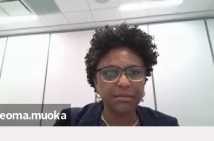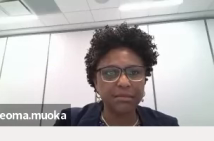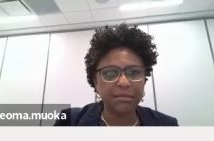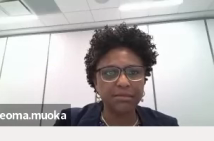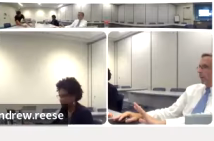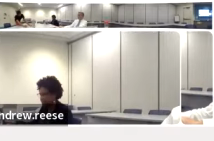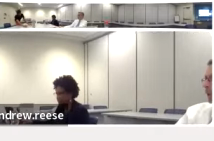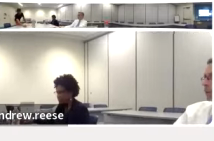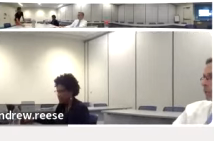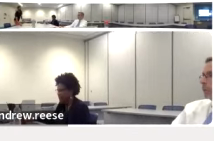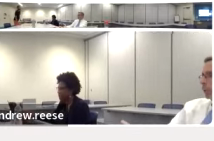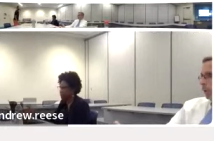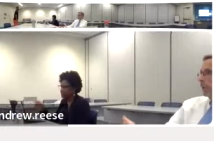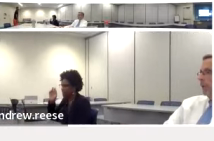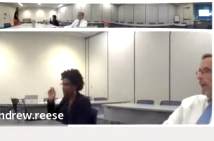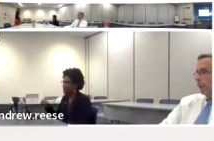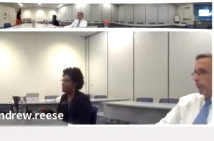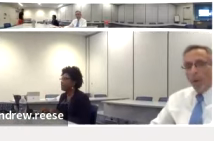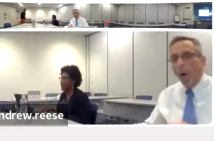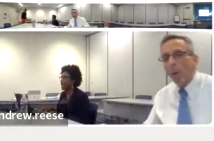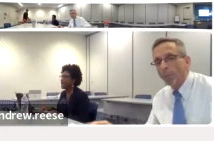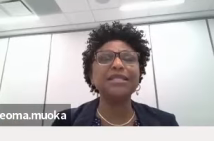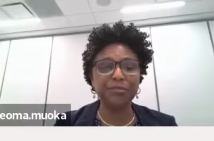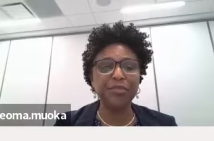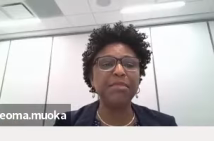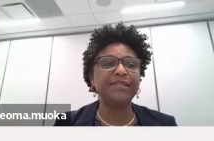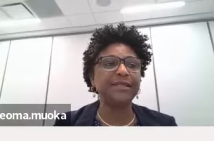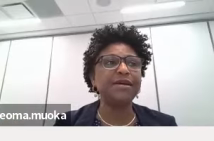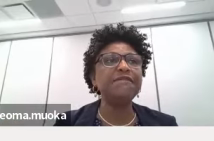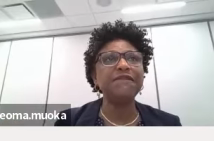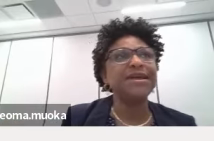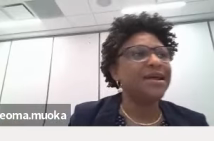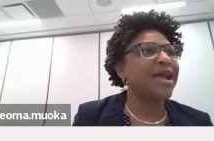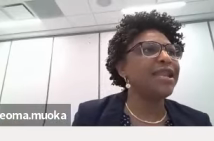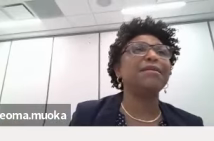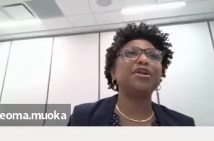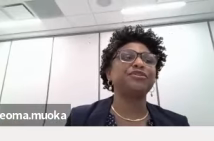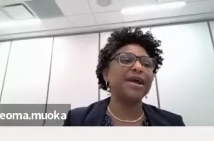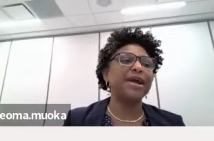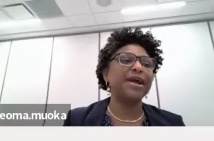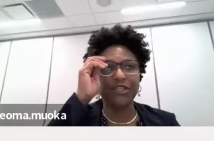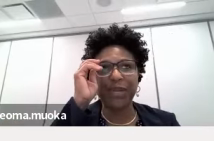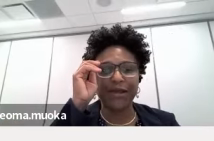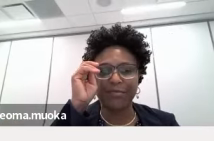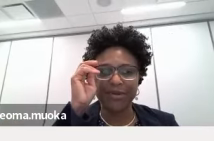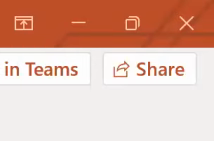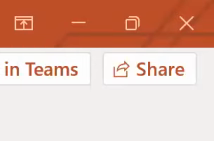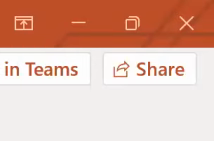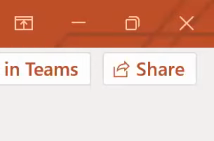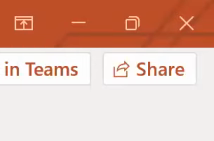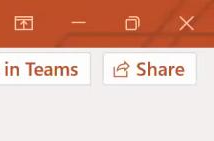Don't. Okay. We're good. Okay, I had to mute myself and then I'm gonna try to speak